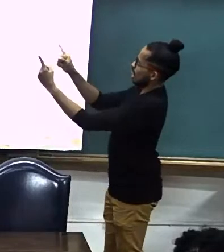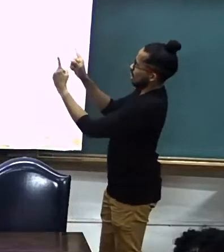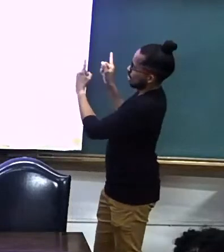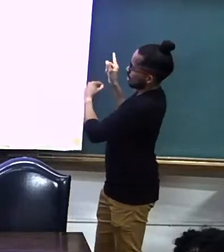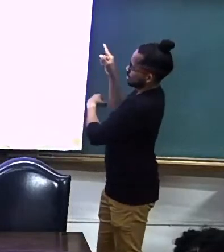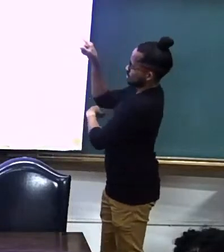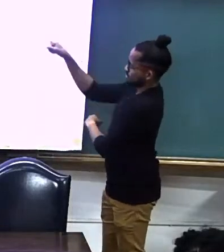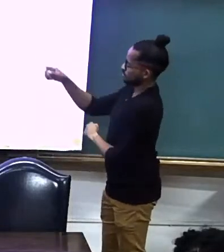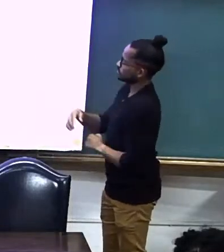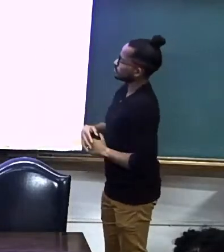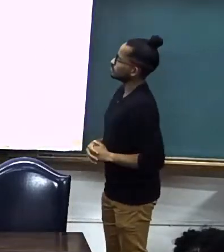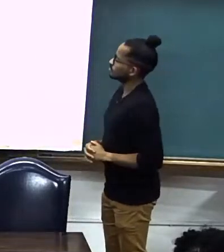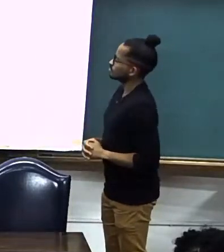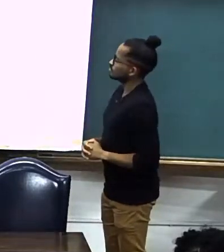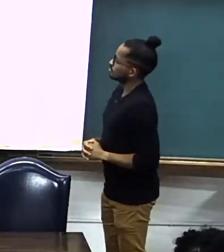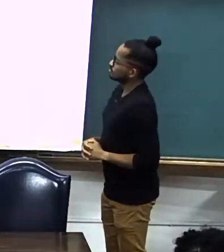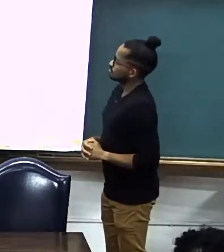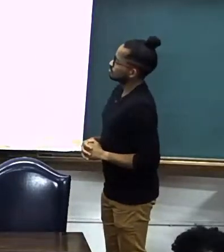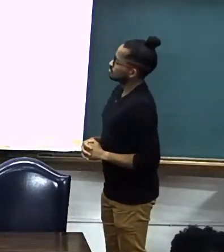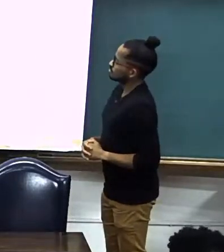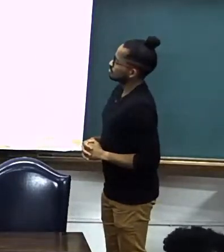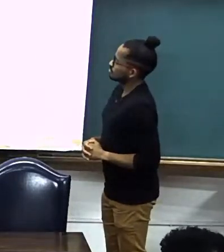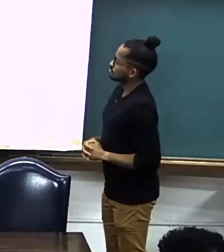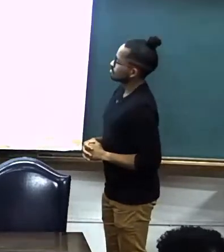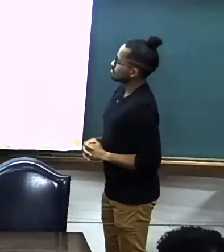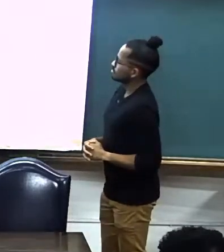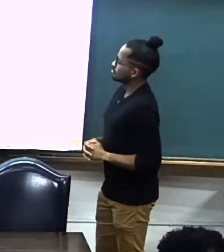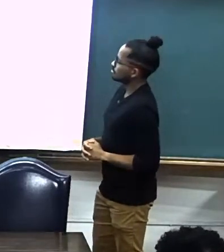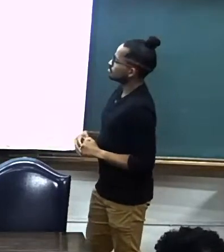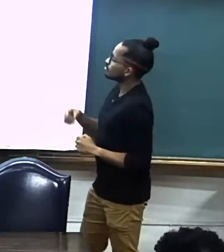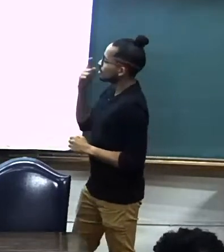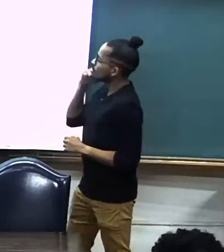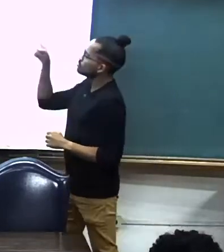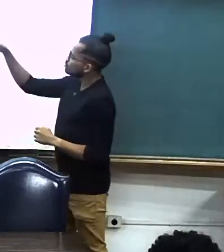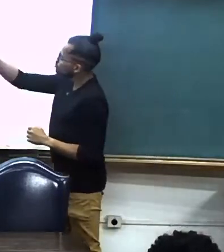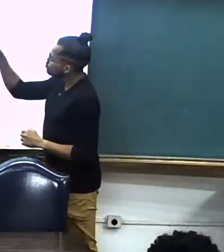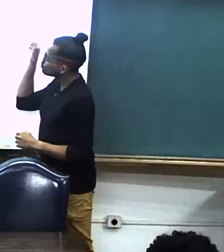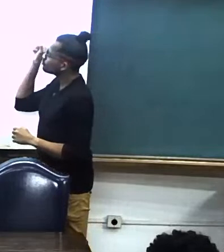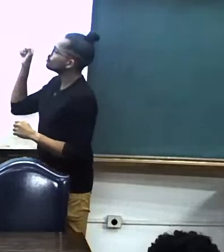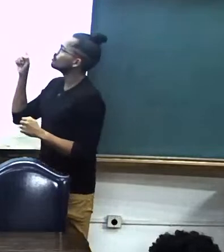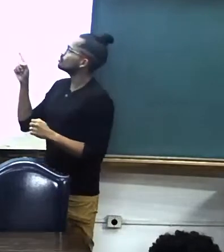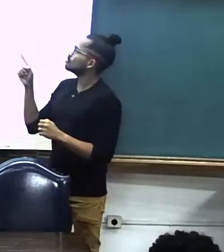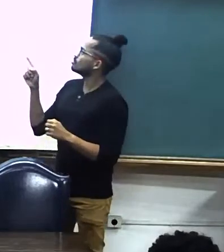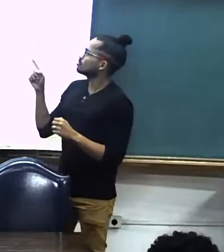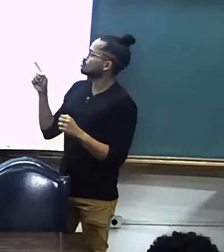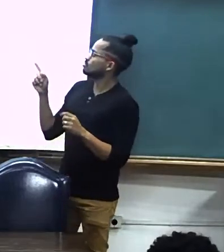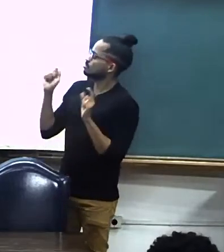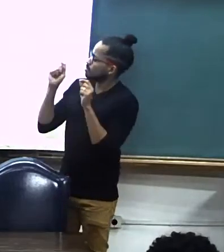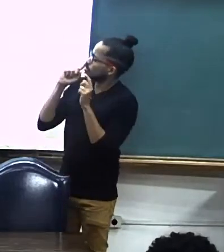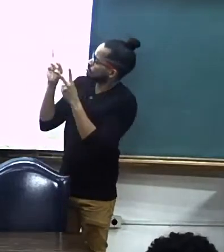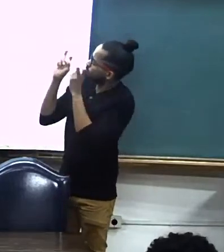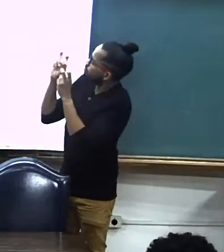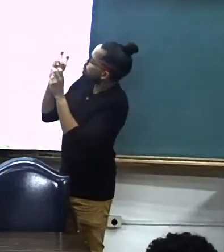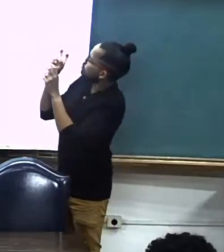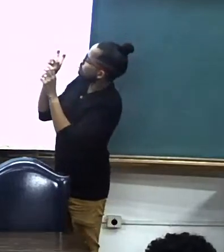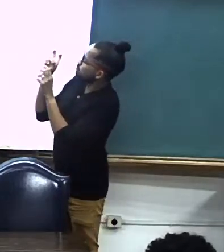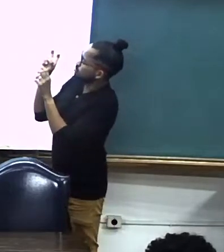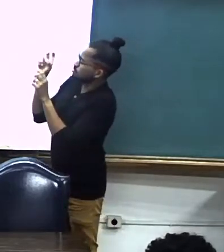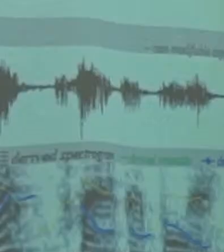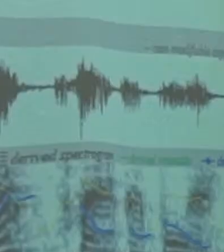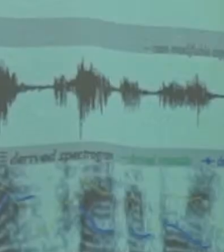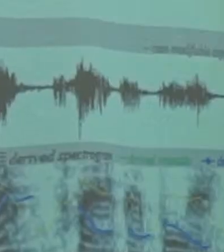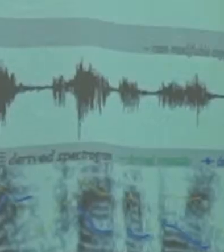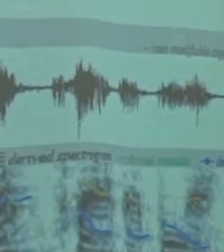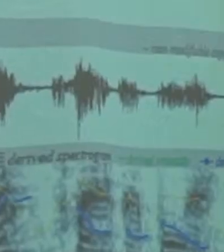And we're going to look at acoustic, articulatory, and make syllable triangles. And so I think Pam said, bat